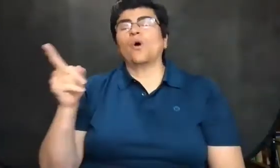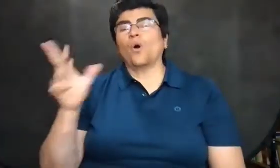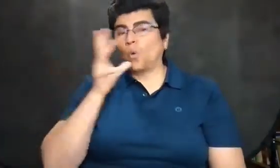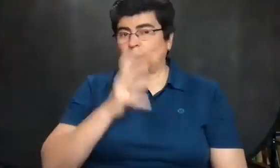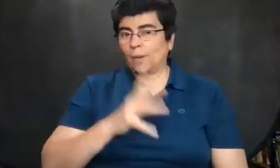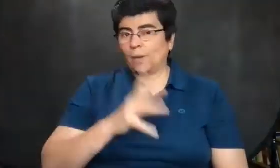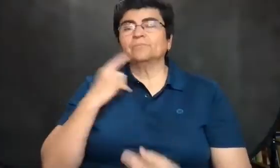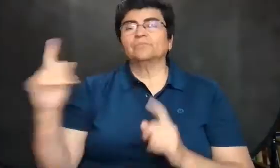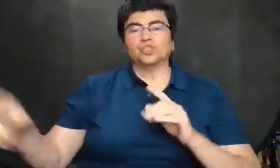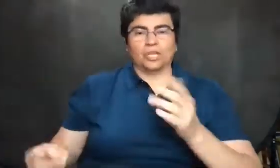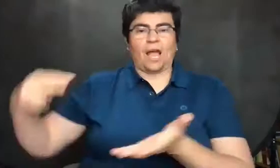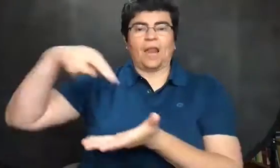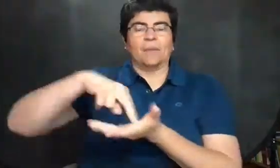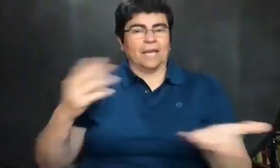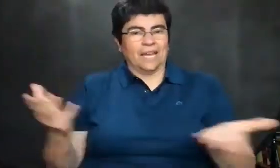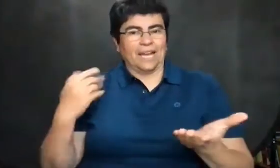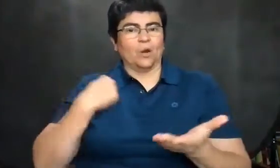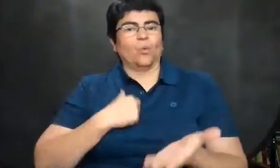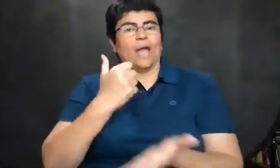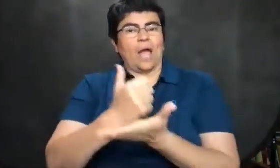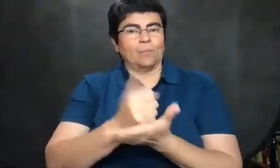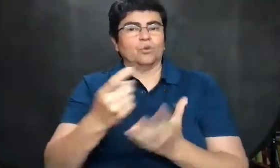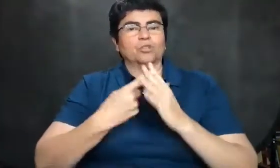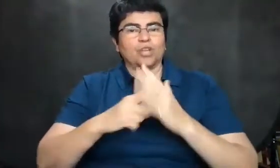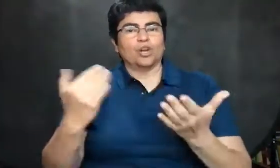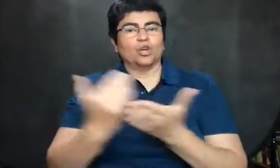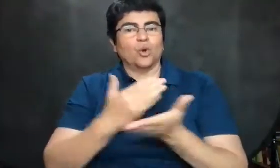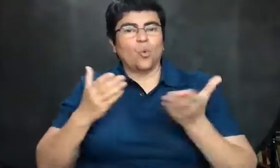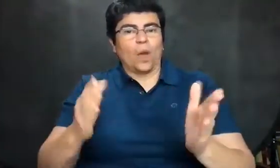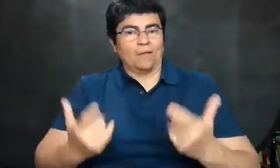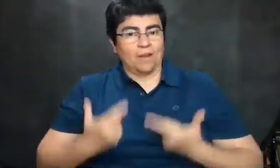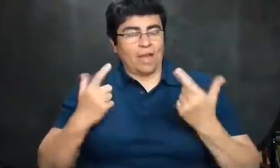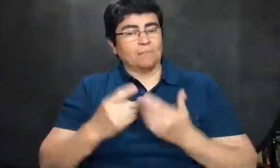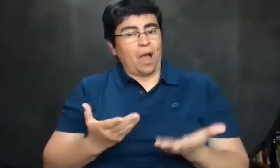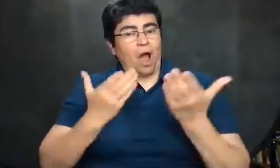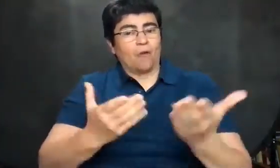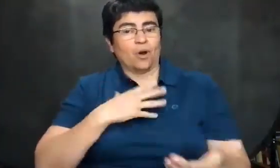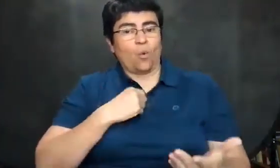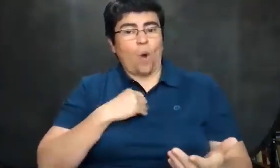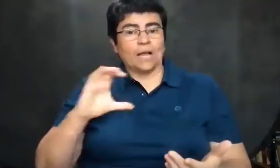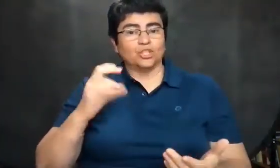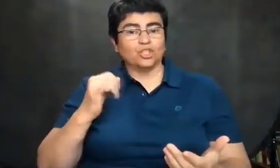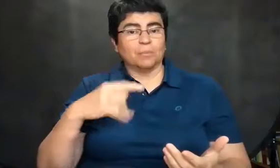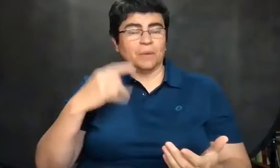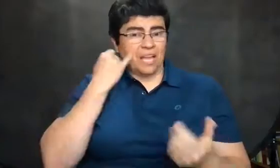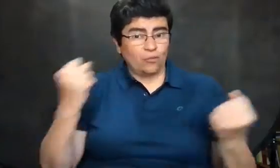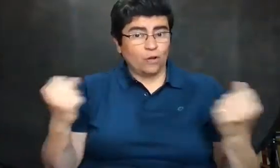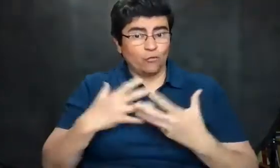she said, here we help you start a new way of life by offering you a white chip. If you're too afraid to get one, see me after the meeting and I'll give you one.